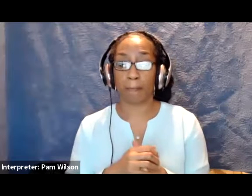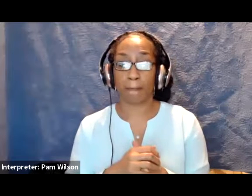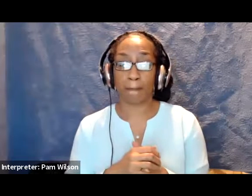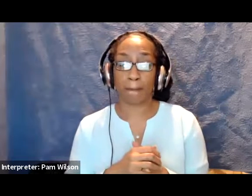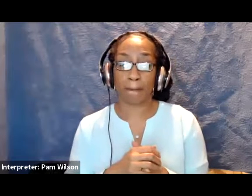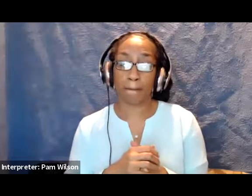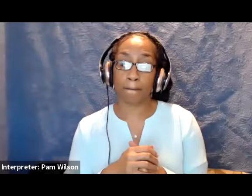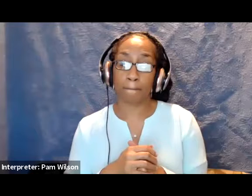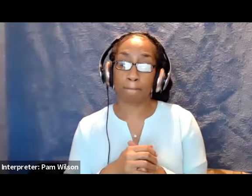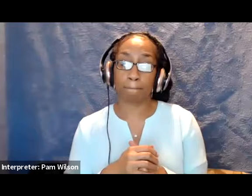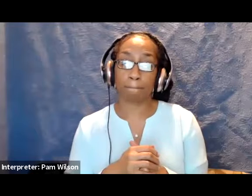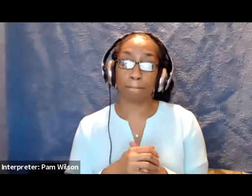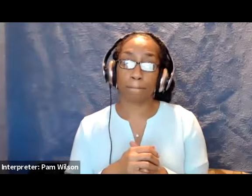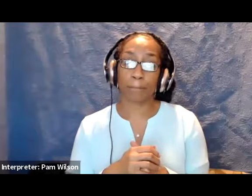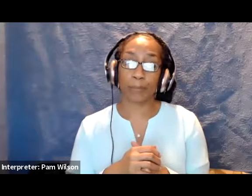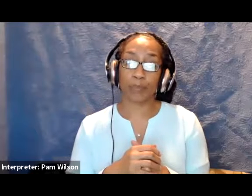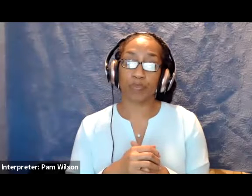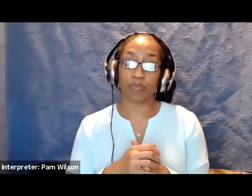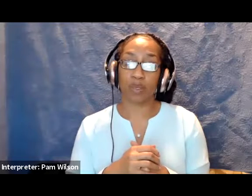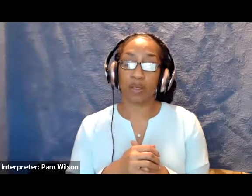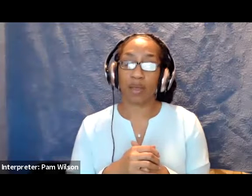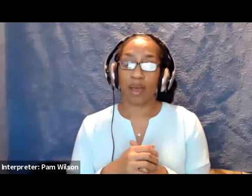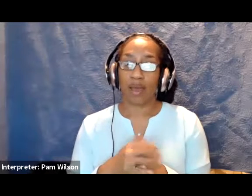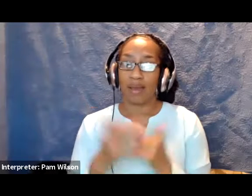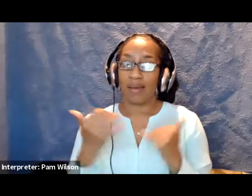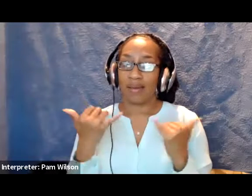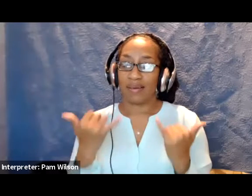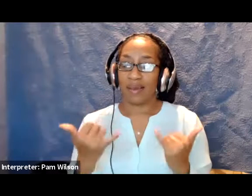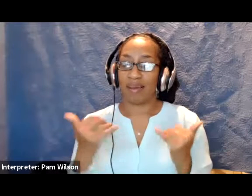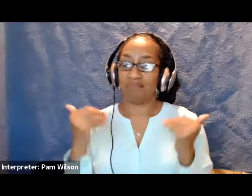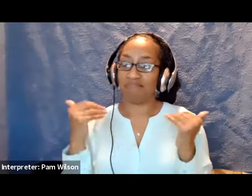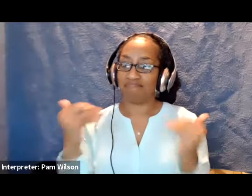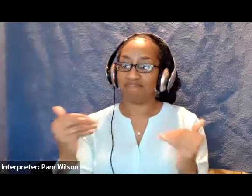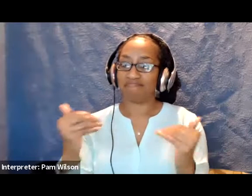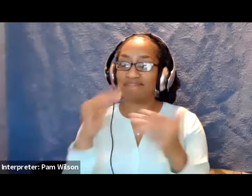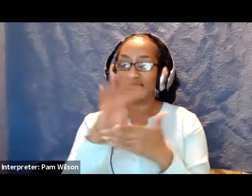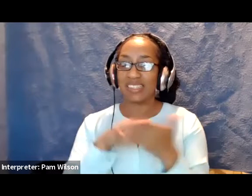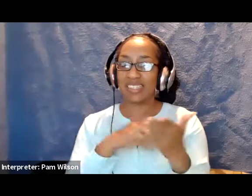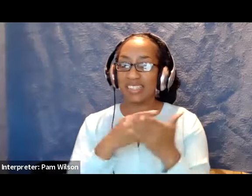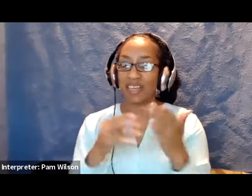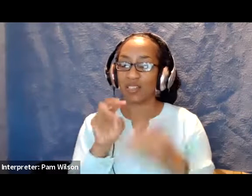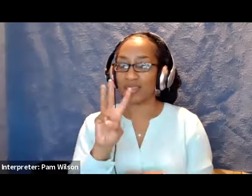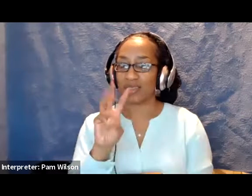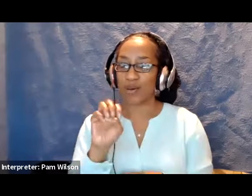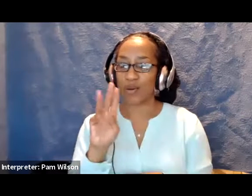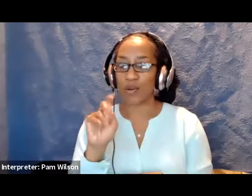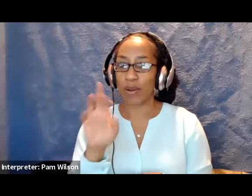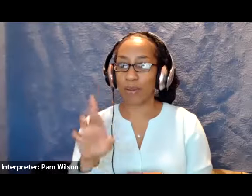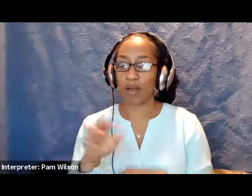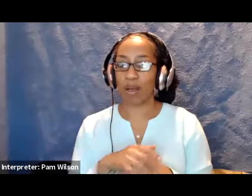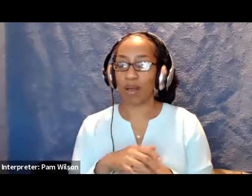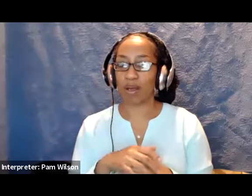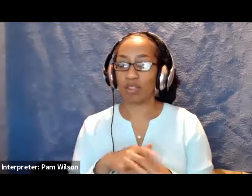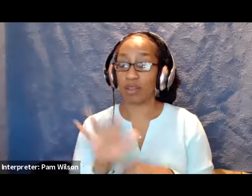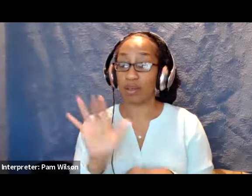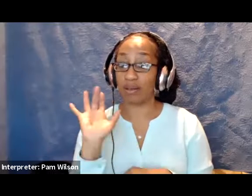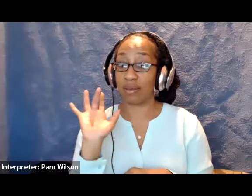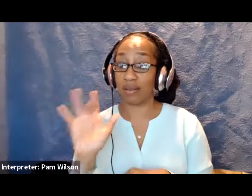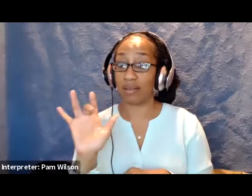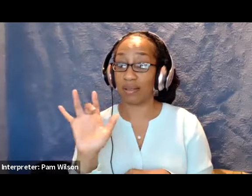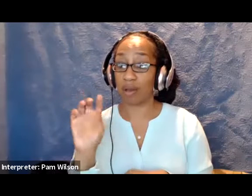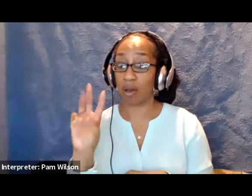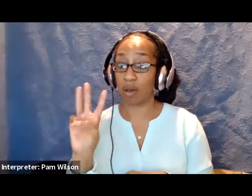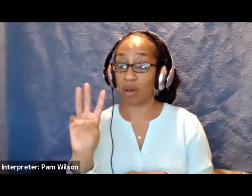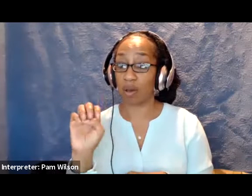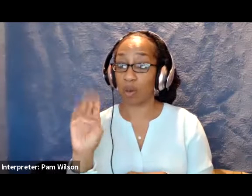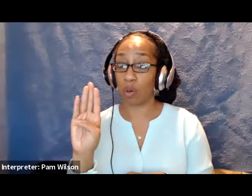All right, so we're going to jump right into scheduling a webinar. Here you are. You're going to click on webinars. Remember that